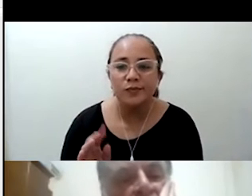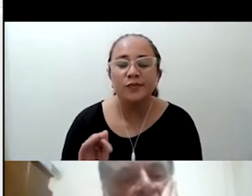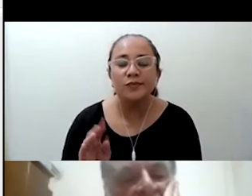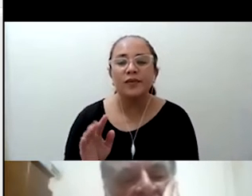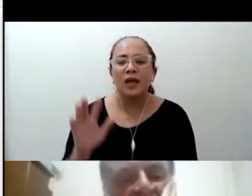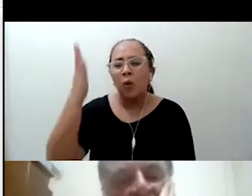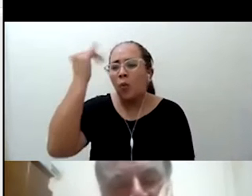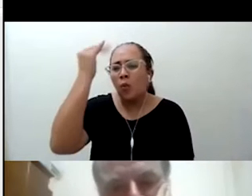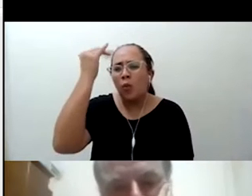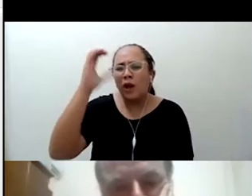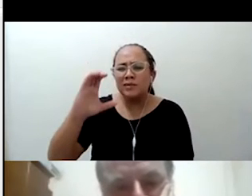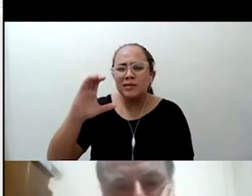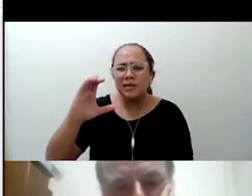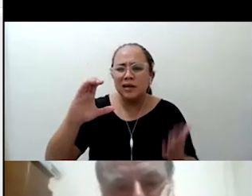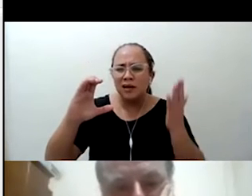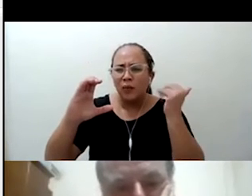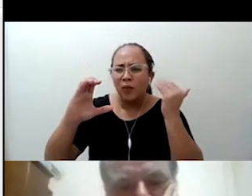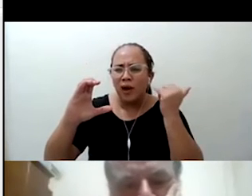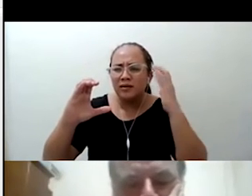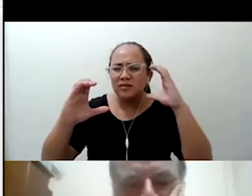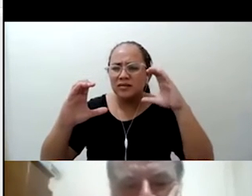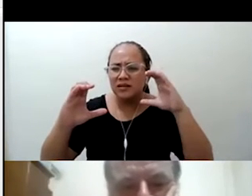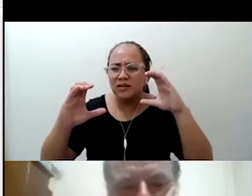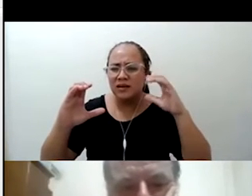Why would you pick C?